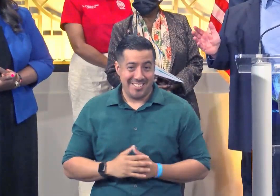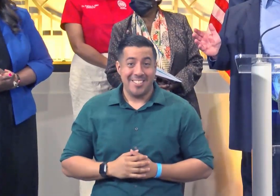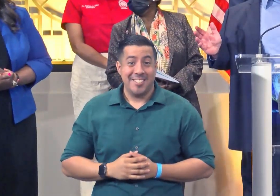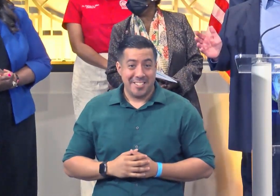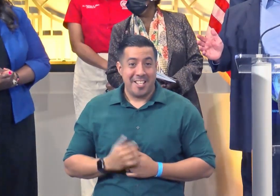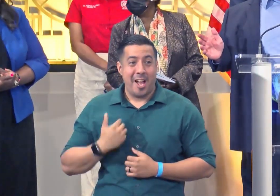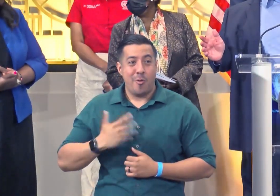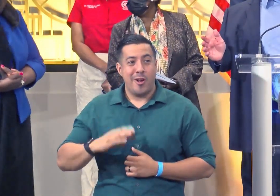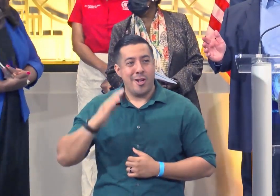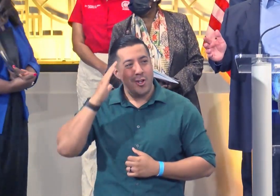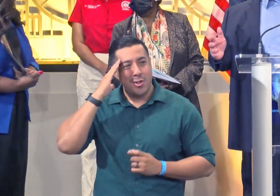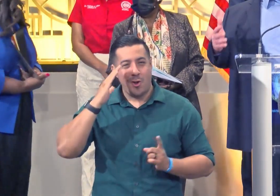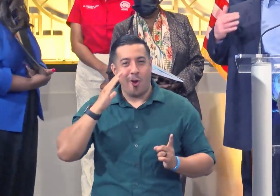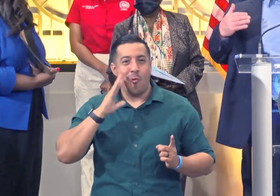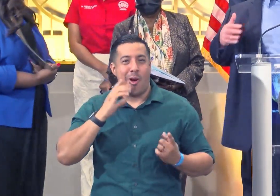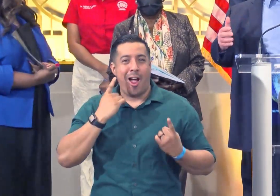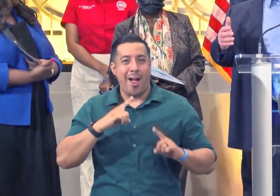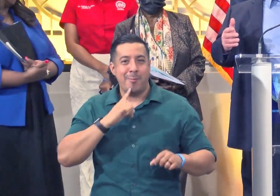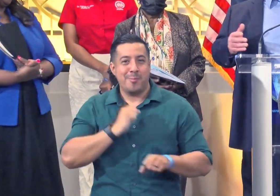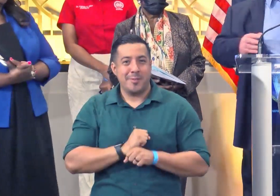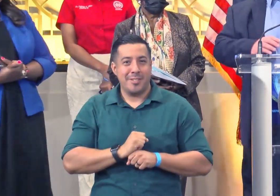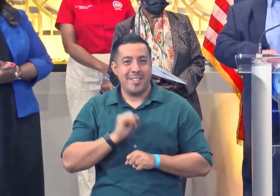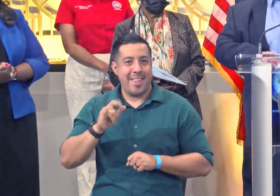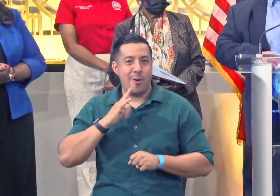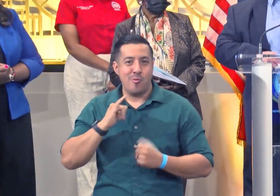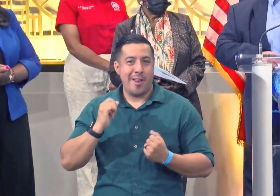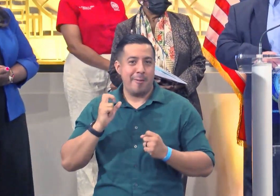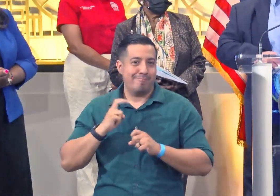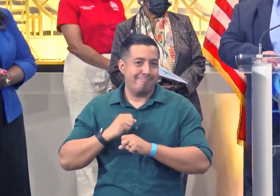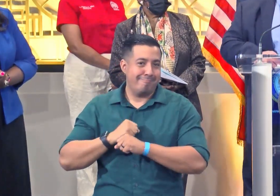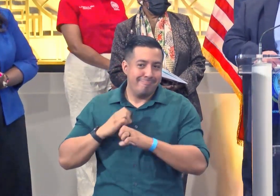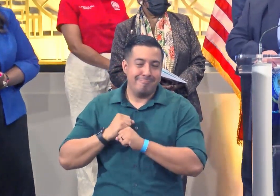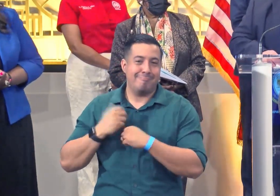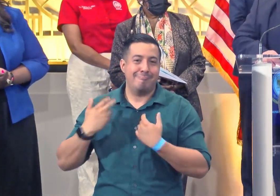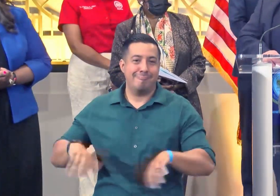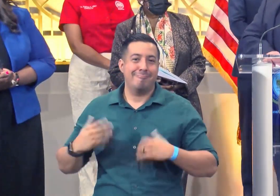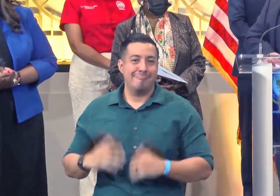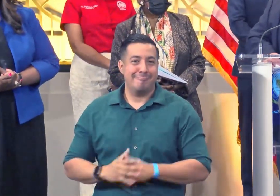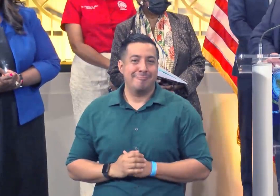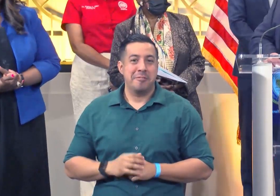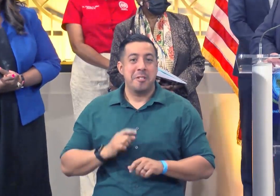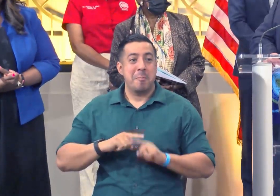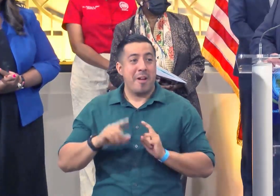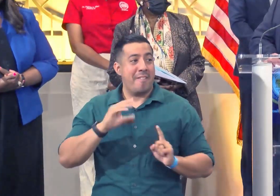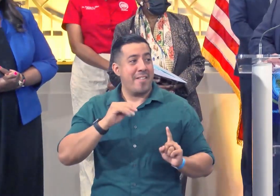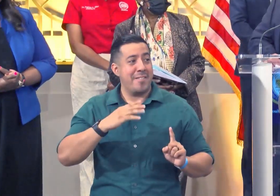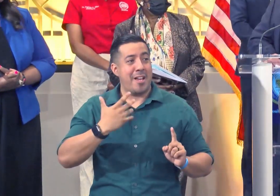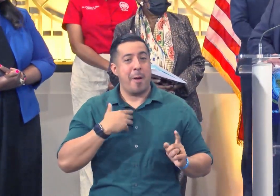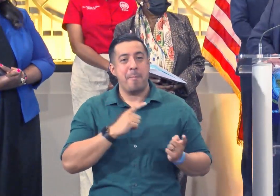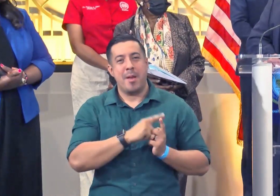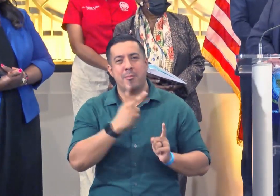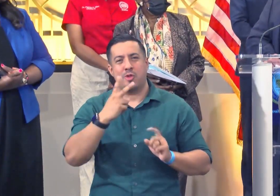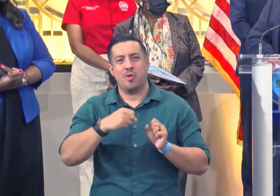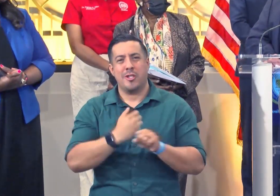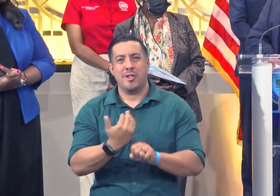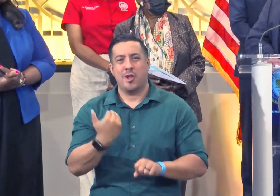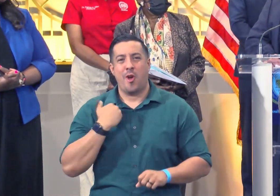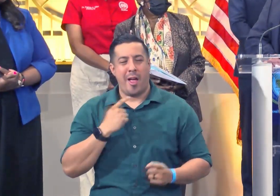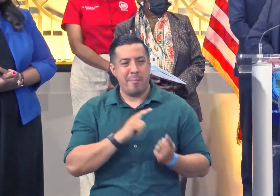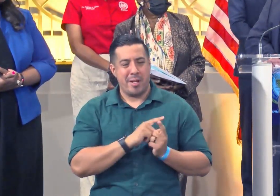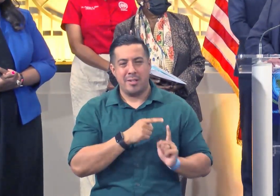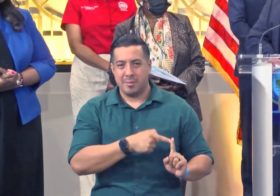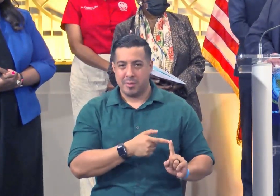knew something was going to happen. There was a bond there. So 50 and I met about 2 years ago.